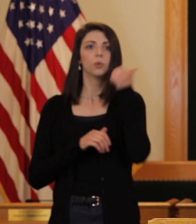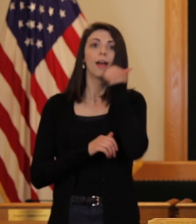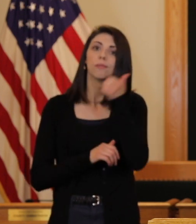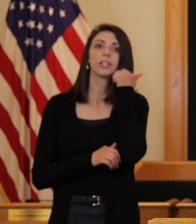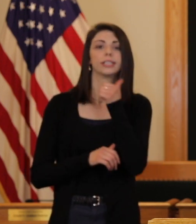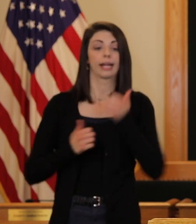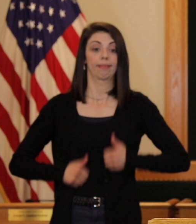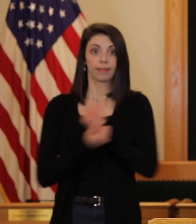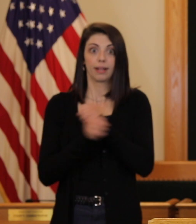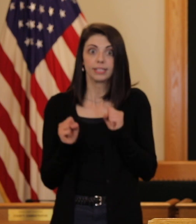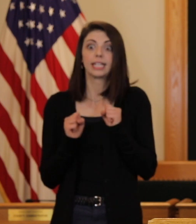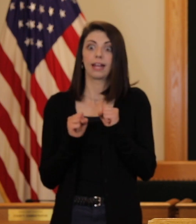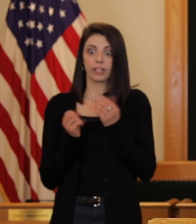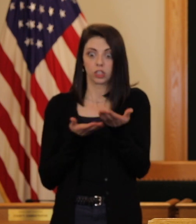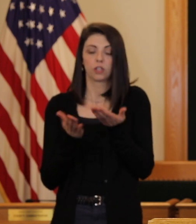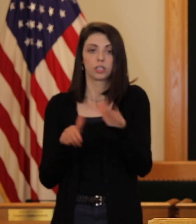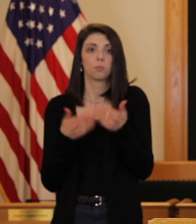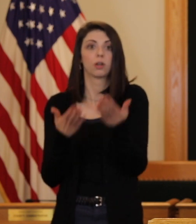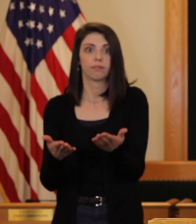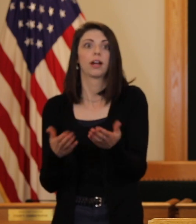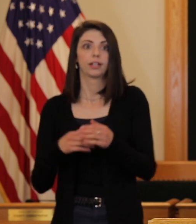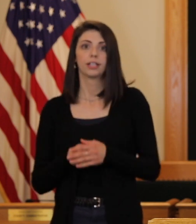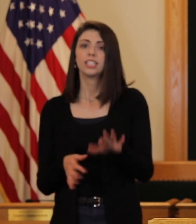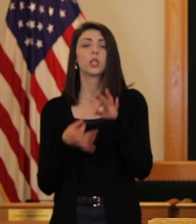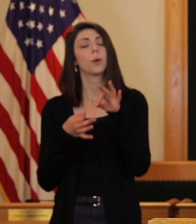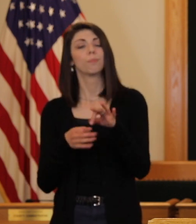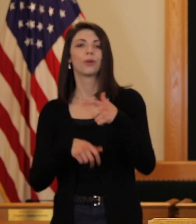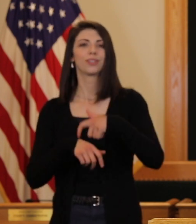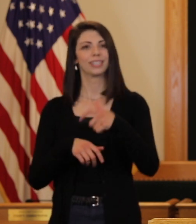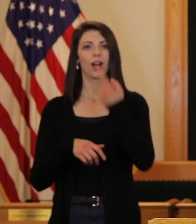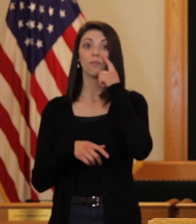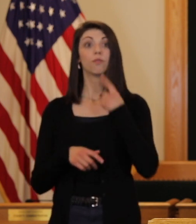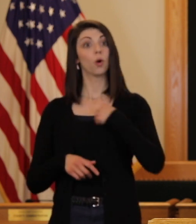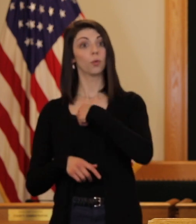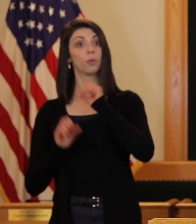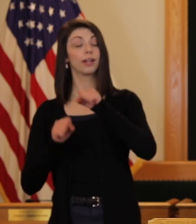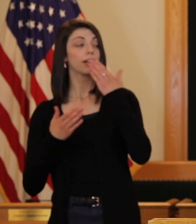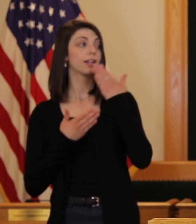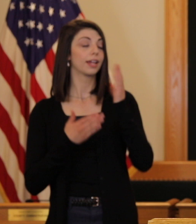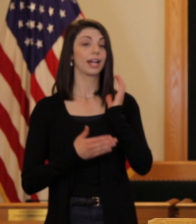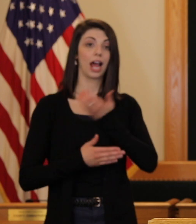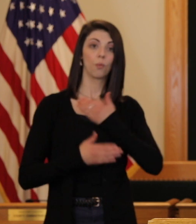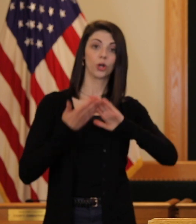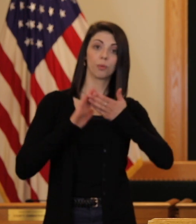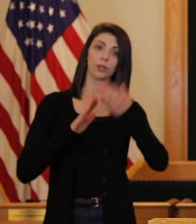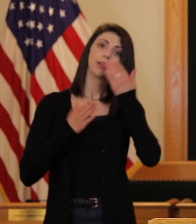medicine's front line. It's also the perfect time for EMS providers to thank our Oswego County community for your